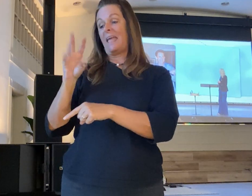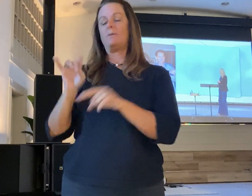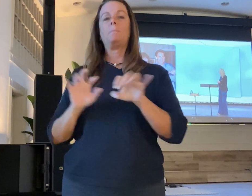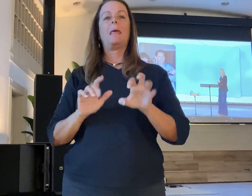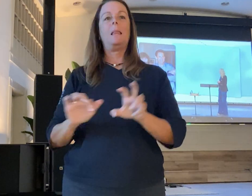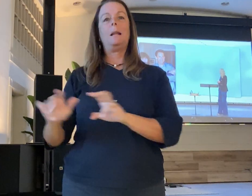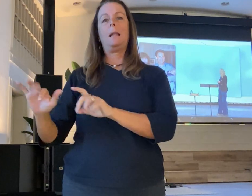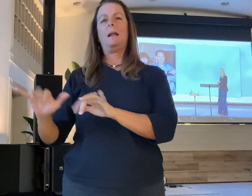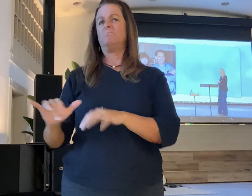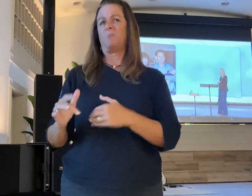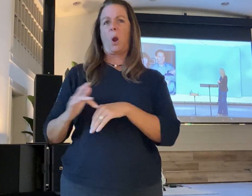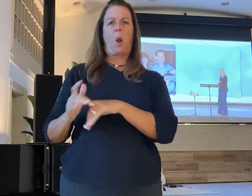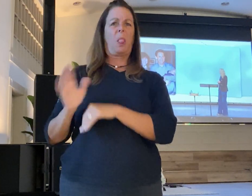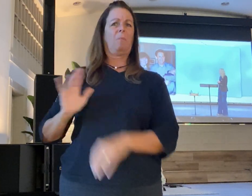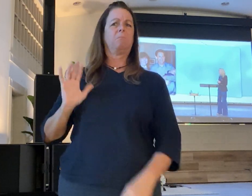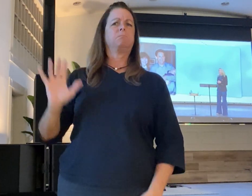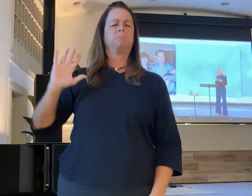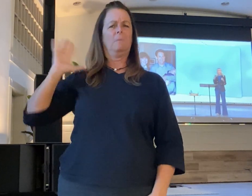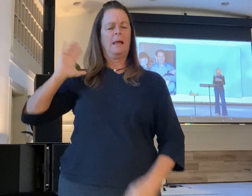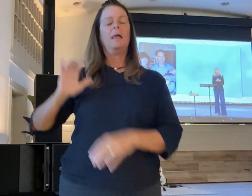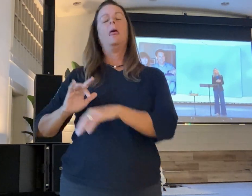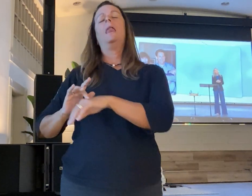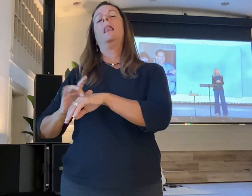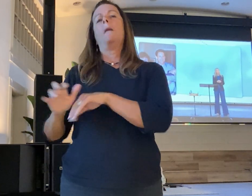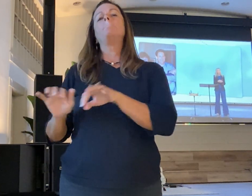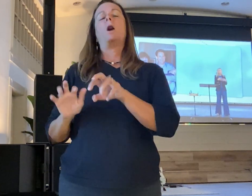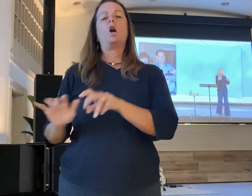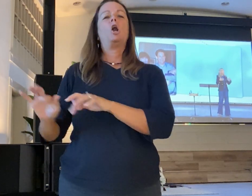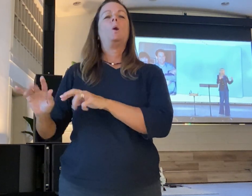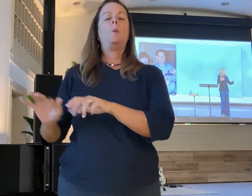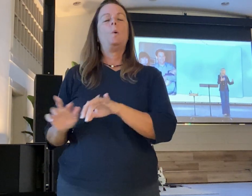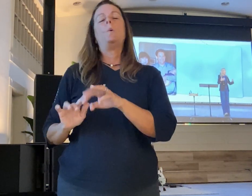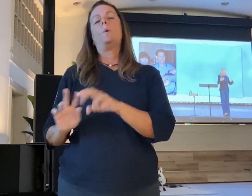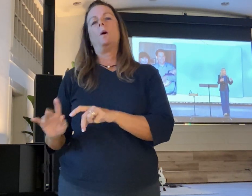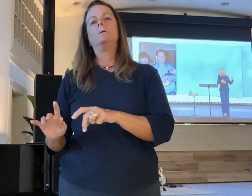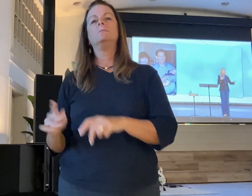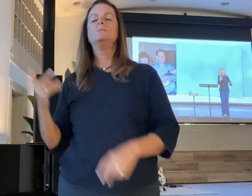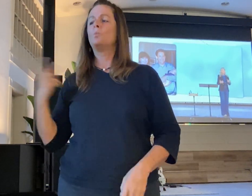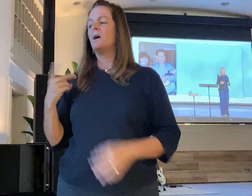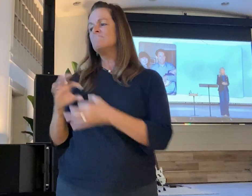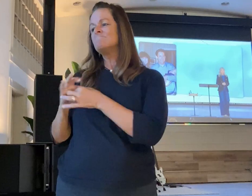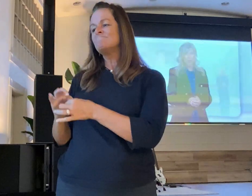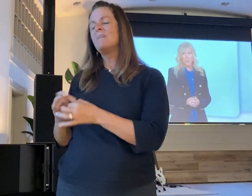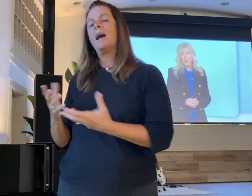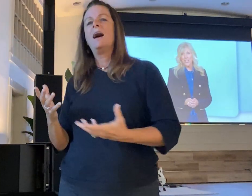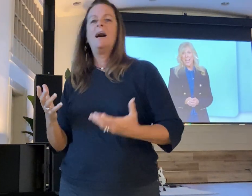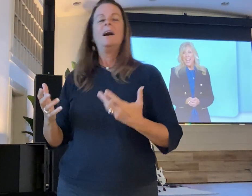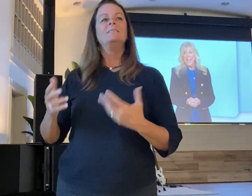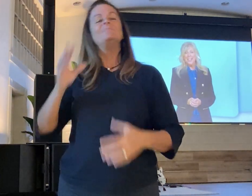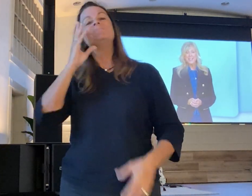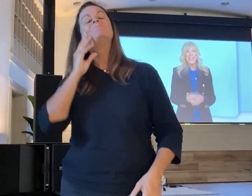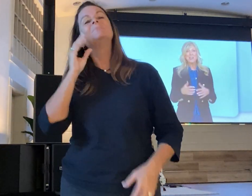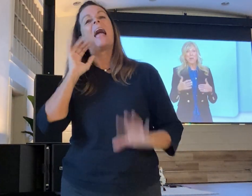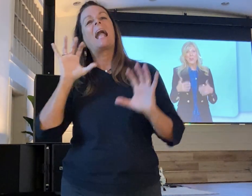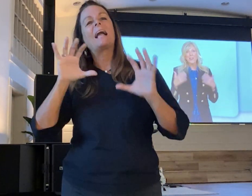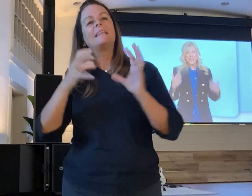a pianist here, one of the first pianists at our church, and we bonded because we're both going through an infertility journey. And David and